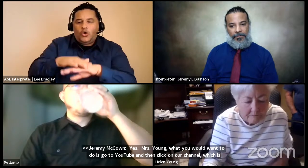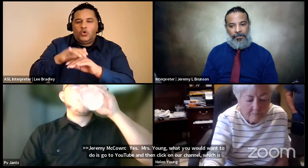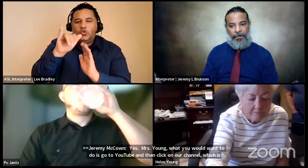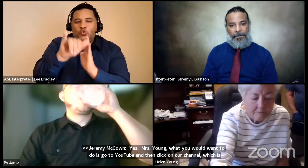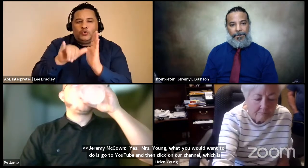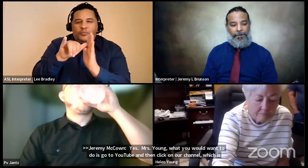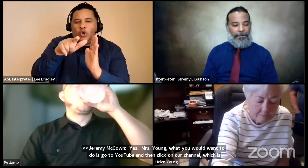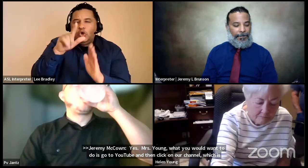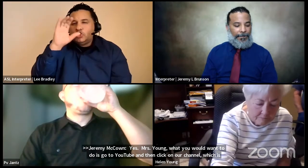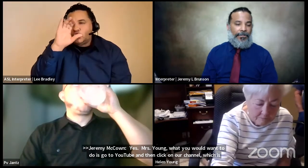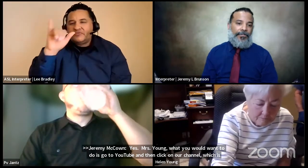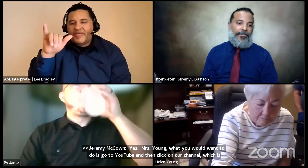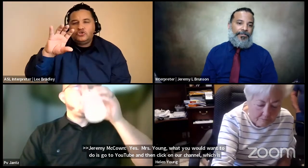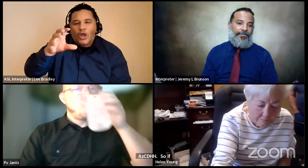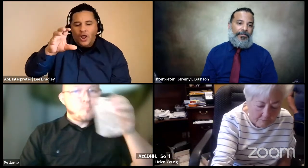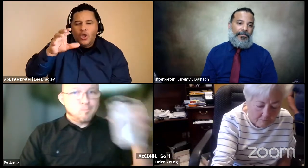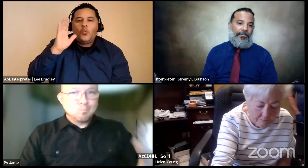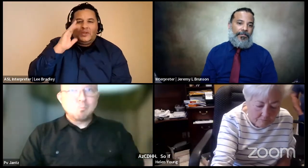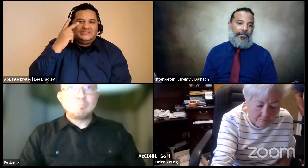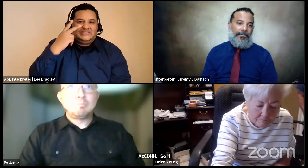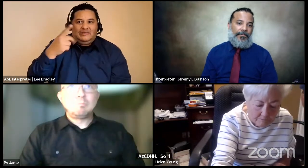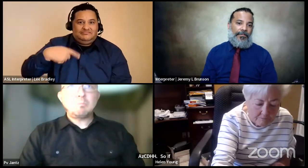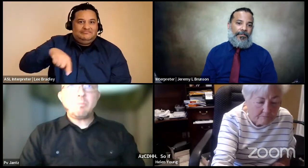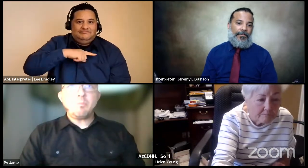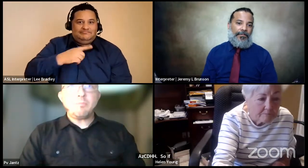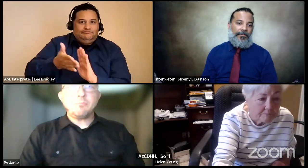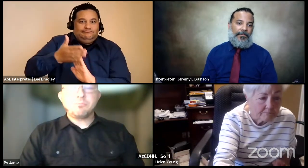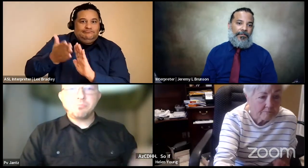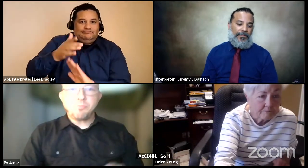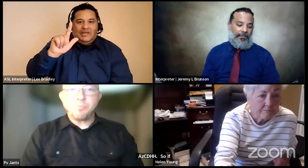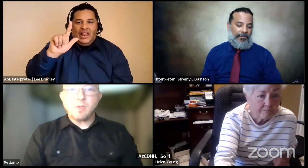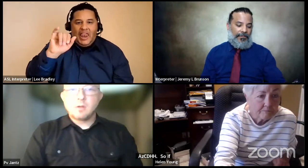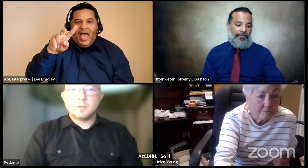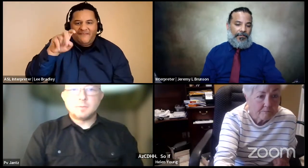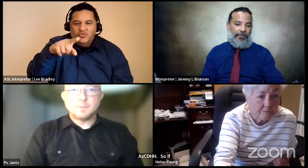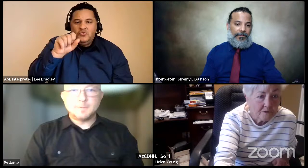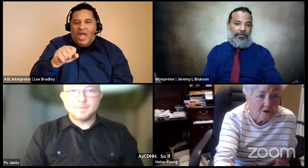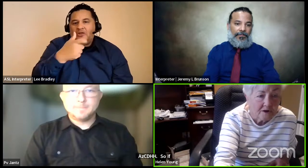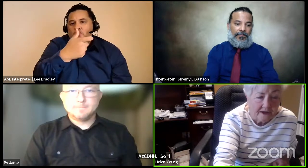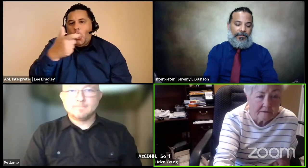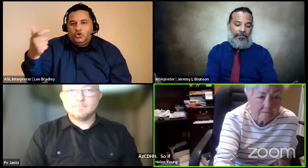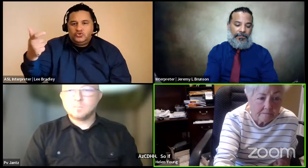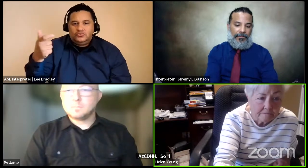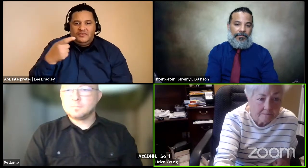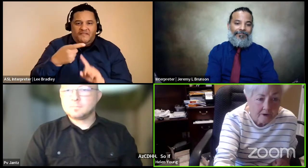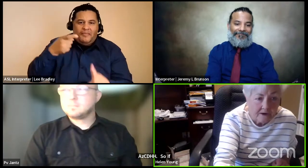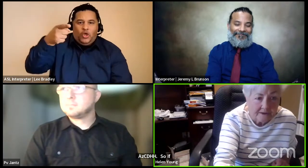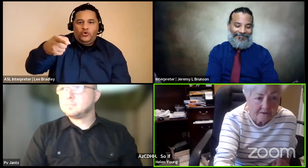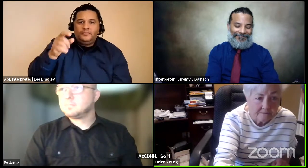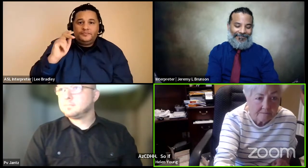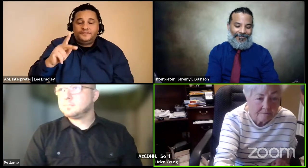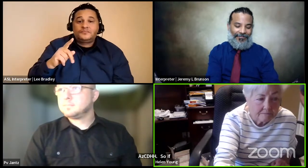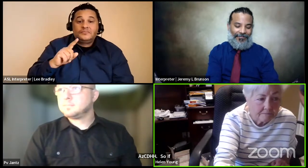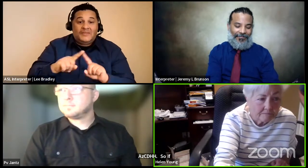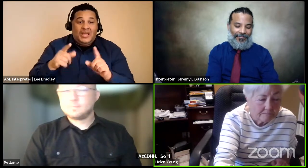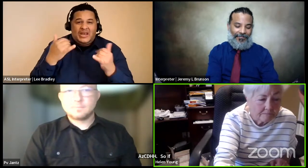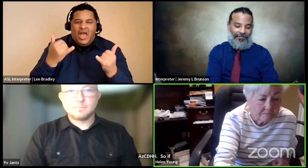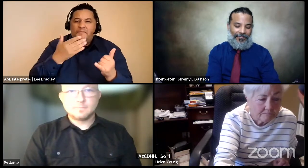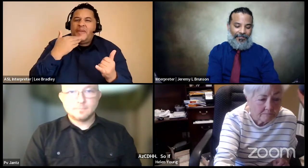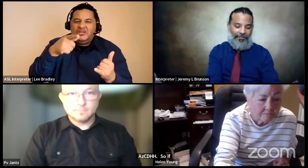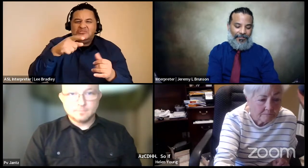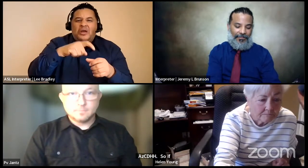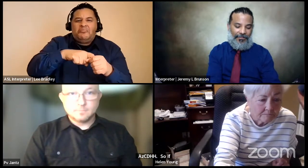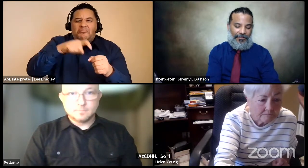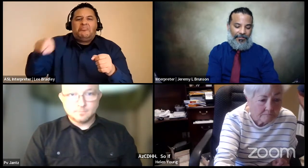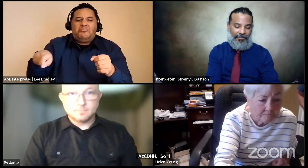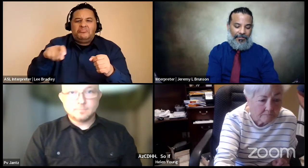for that channel, you'll see us live on there and you can watch the proceedings from there. Okay. But All at this right. time, it would be best for you to leave